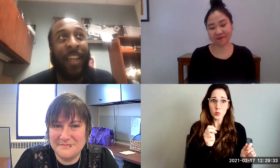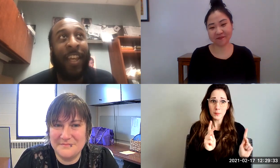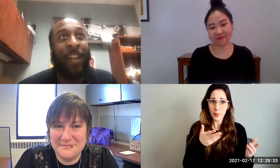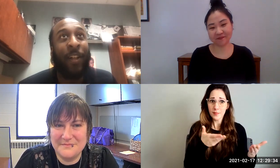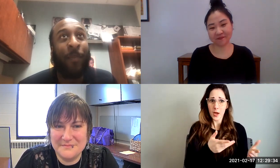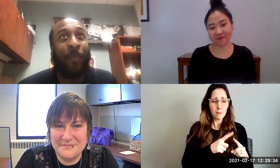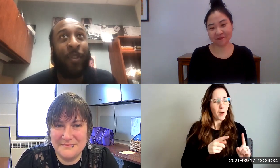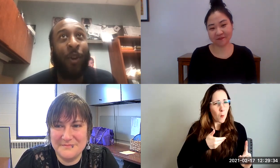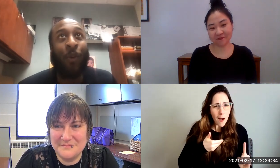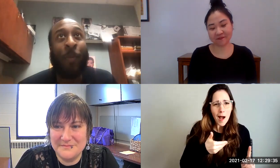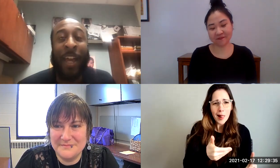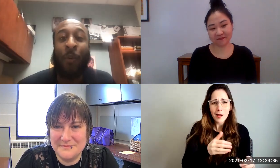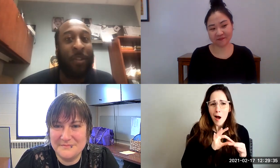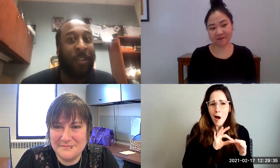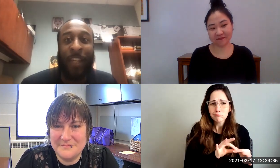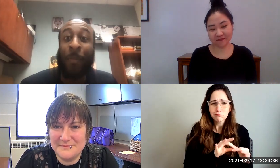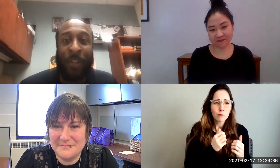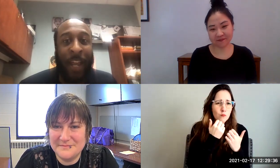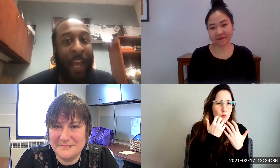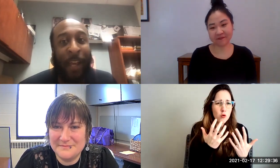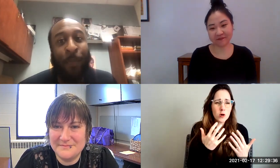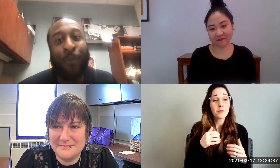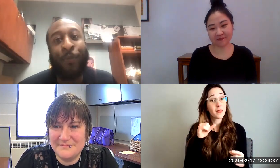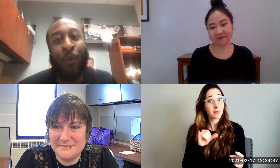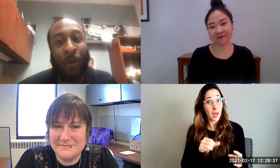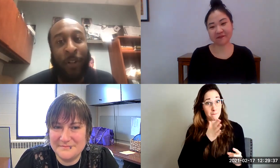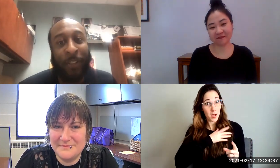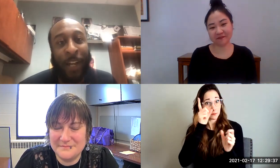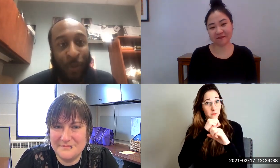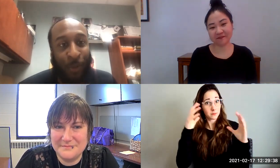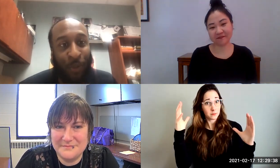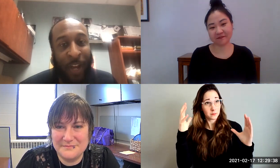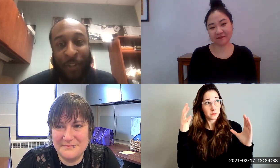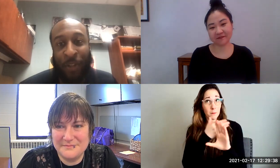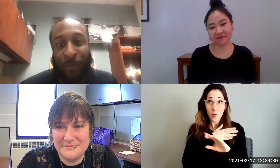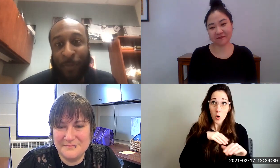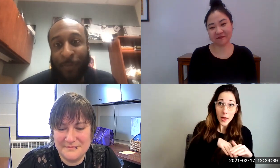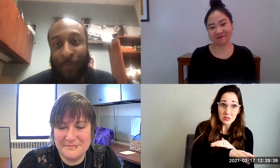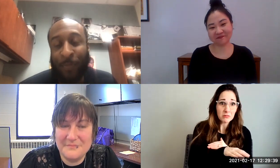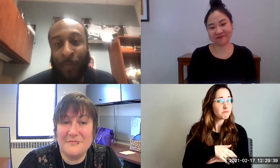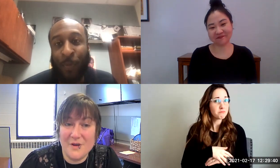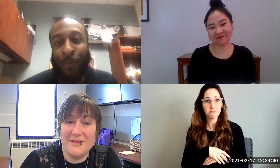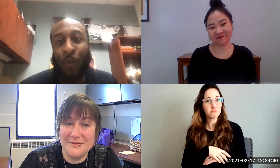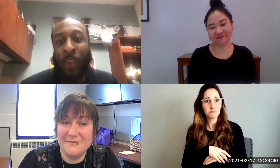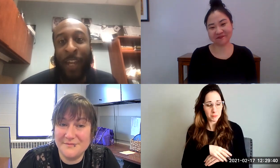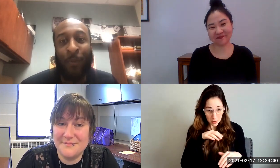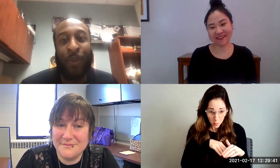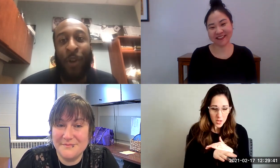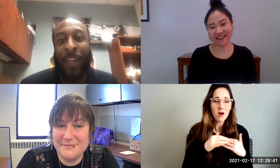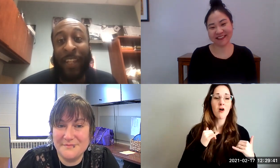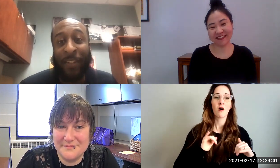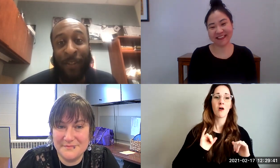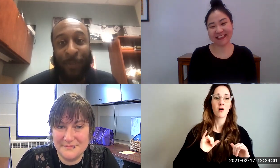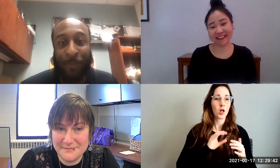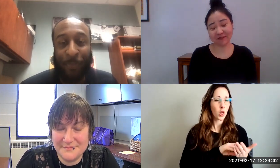context. So, but that wasn't the image that I had before I went to a drag show. Before that, it was